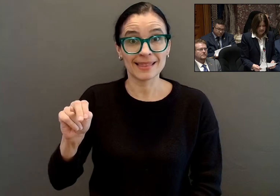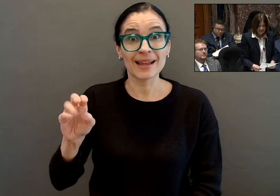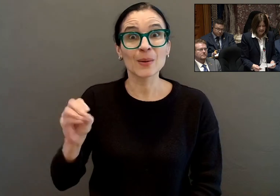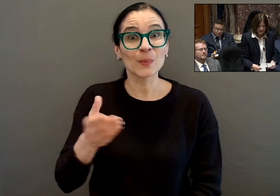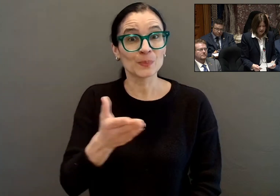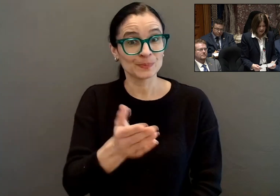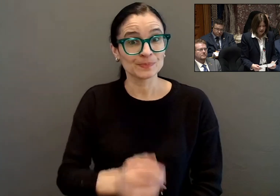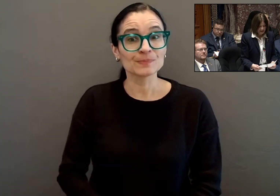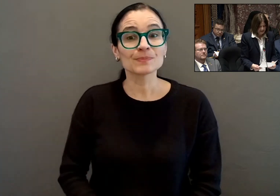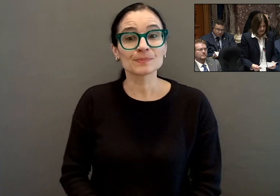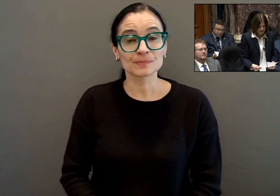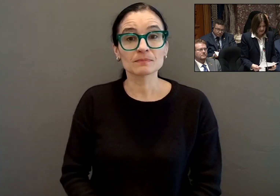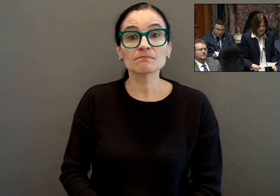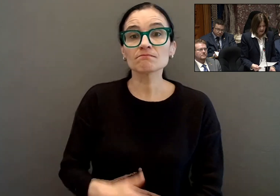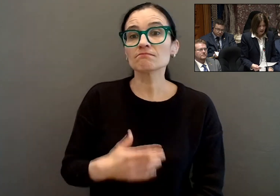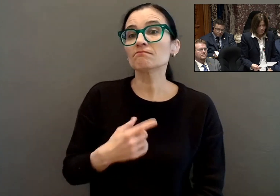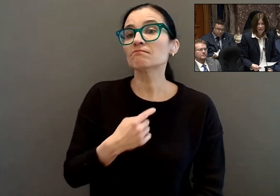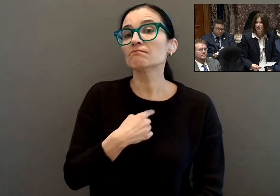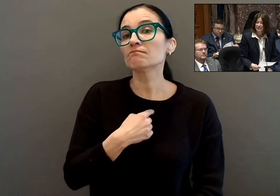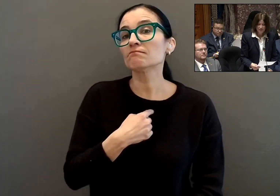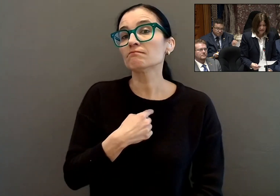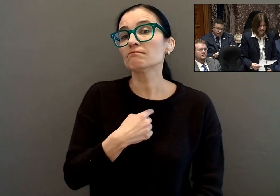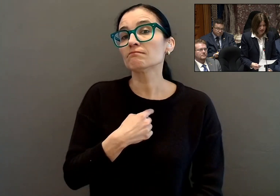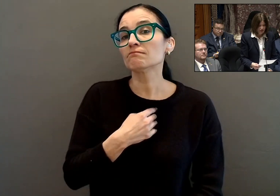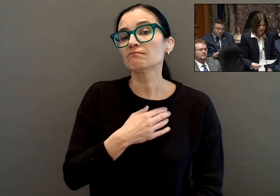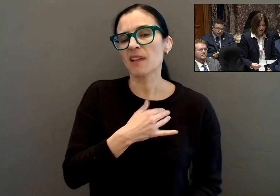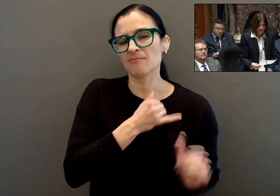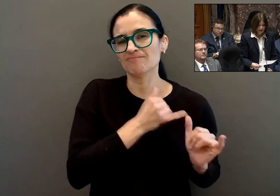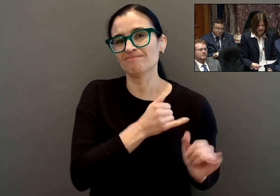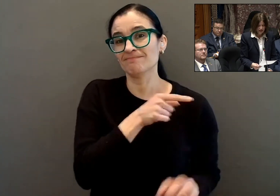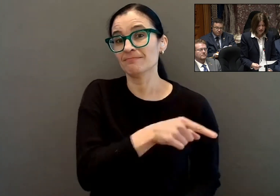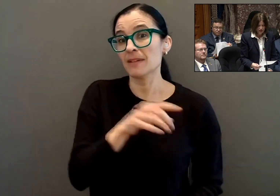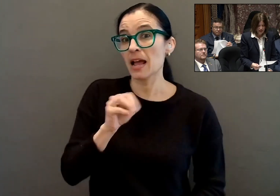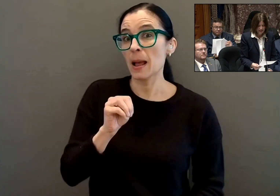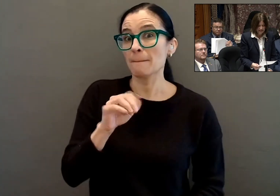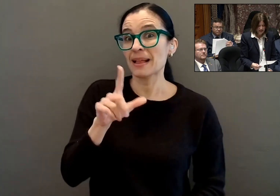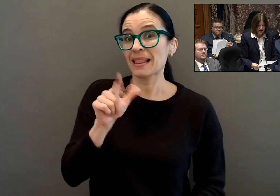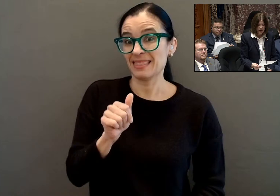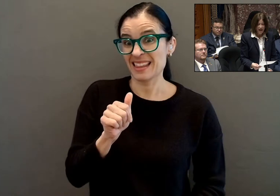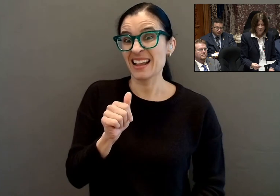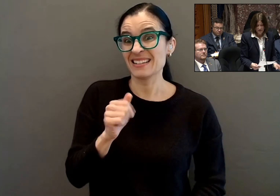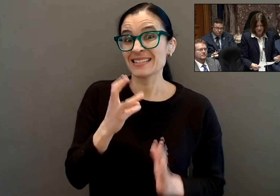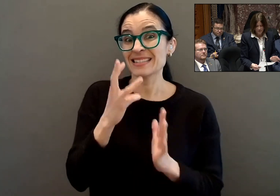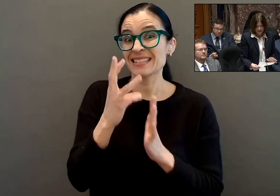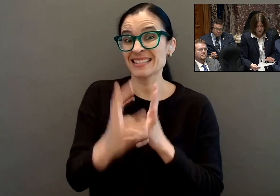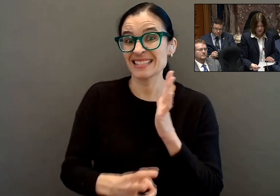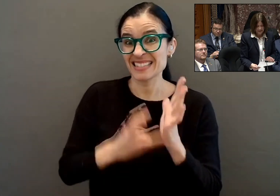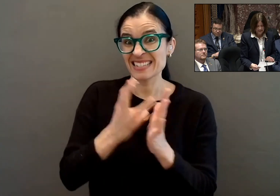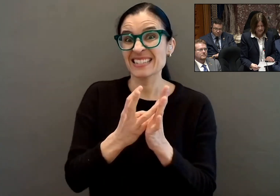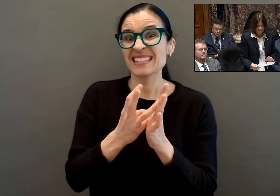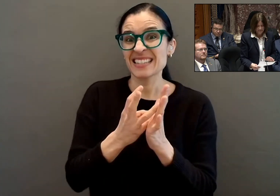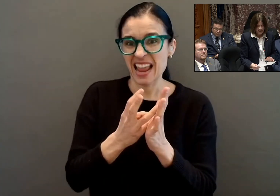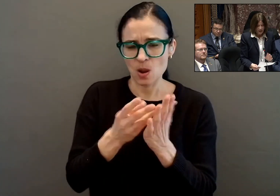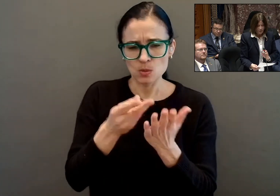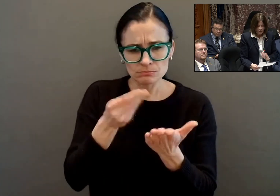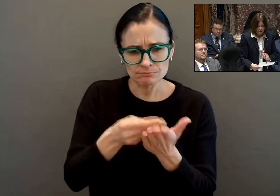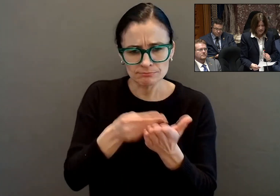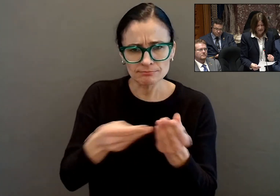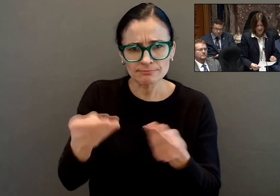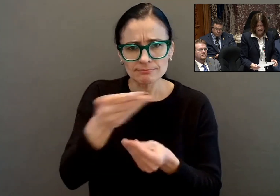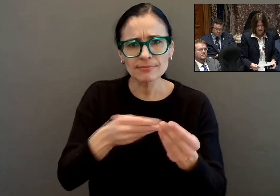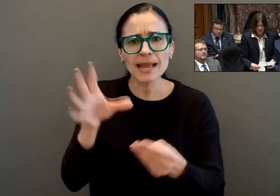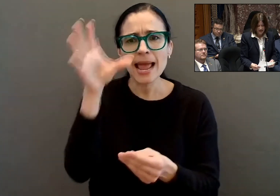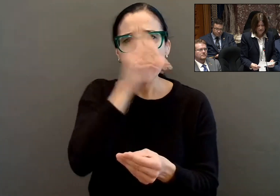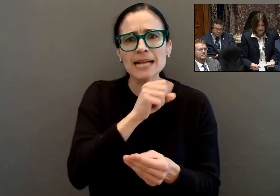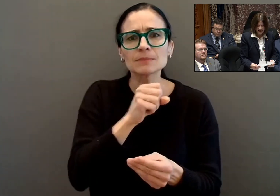6 hours in education estimates questioning the Minister of Education and Childcare about their priorities. Will